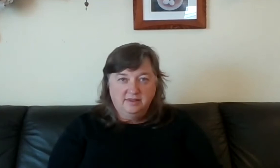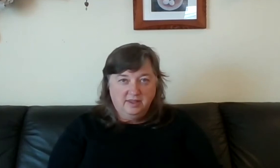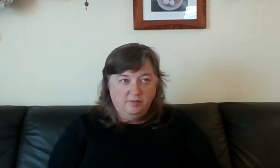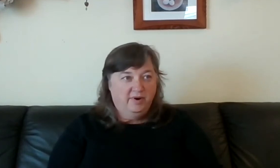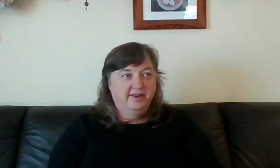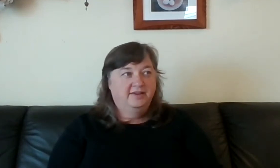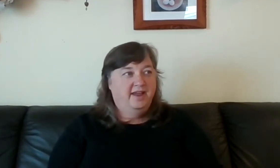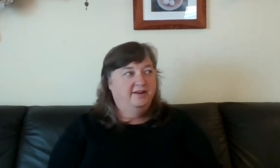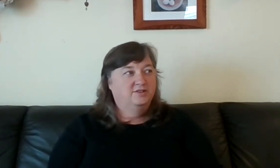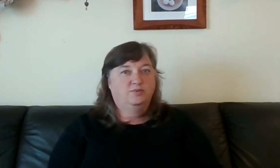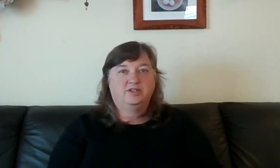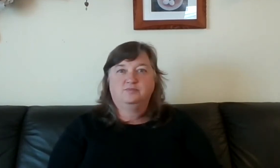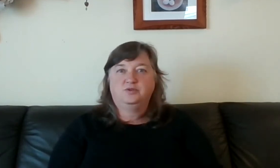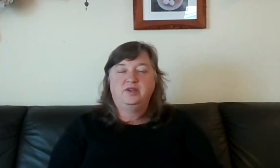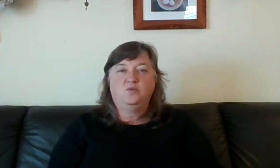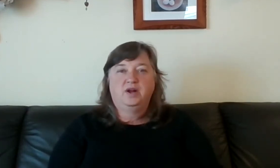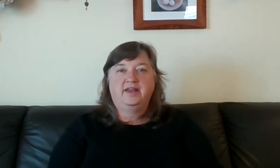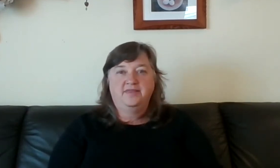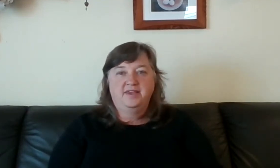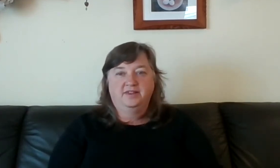a brain can switch between one and the other.